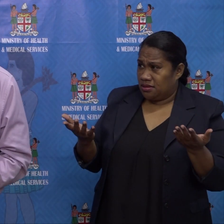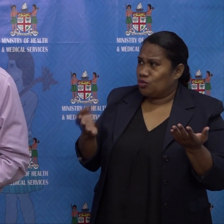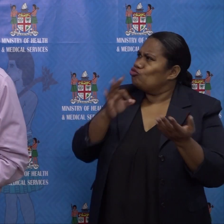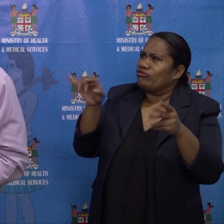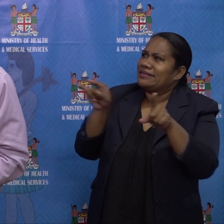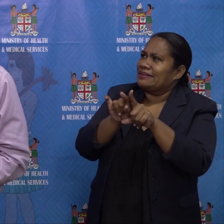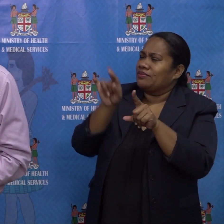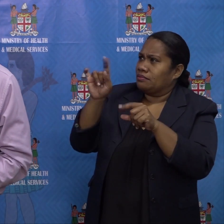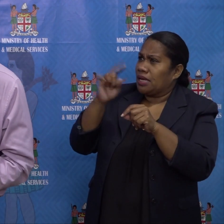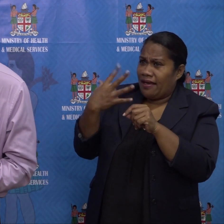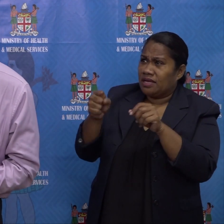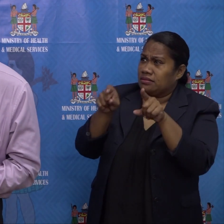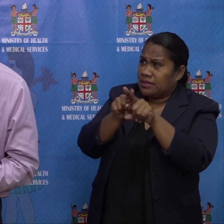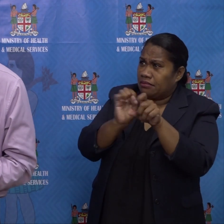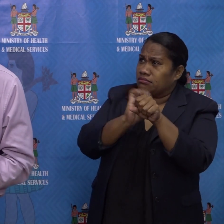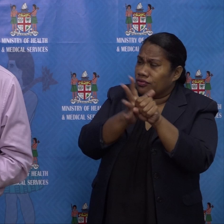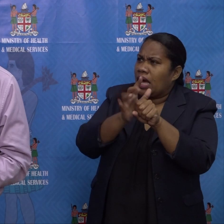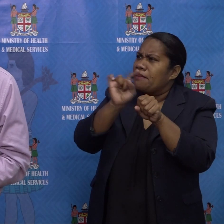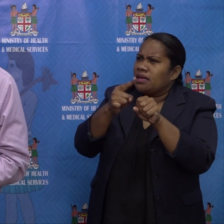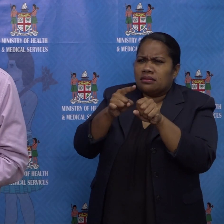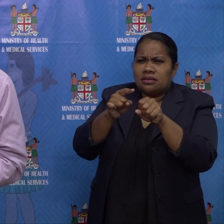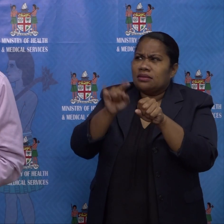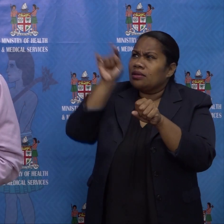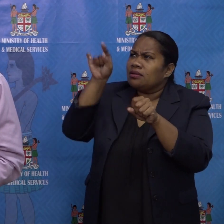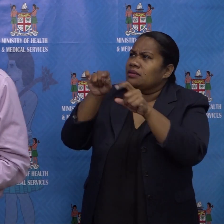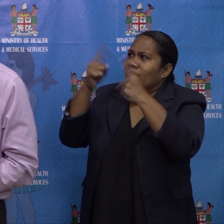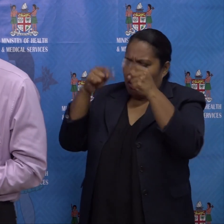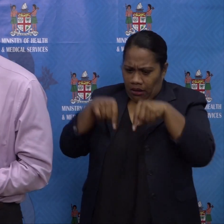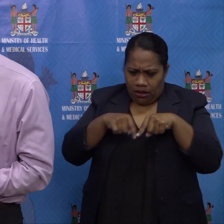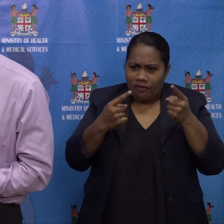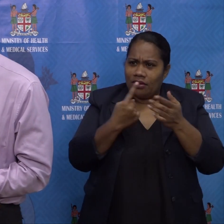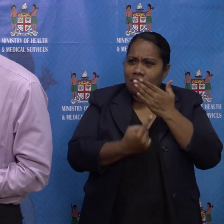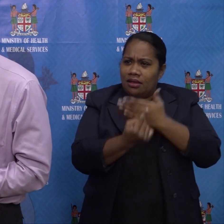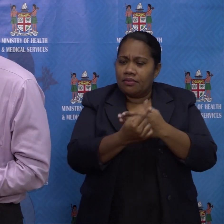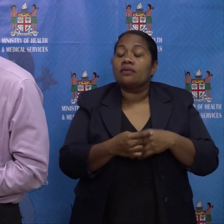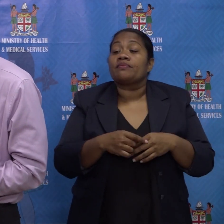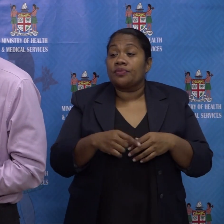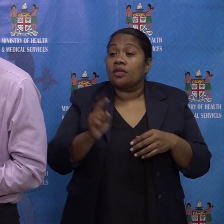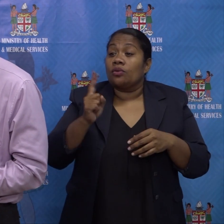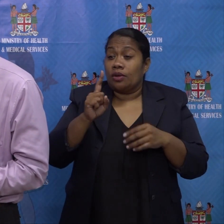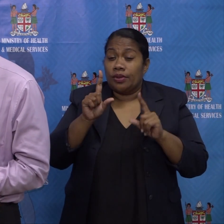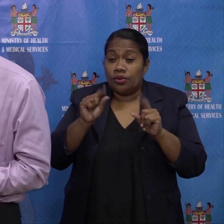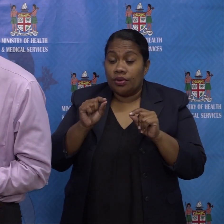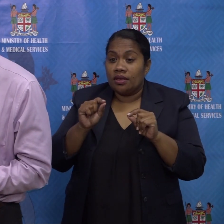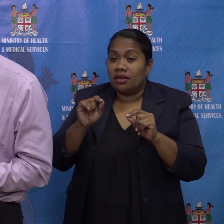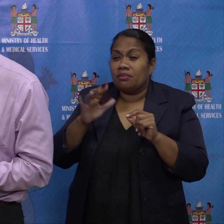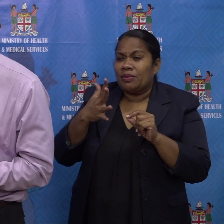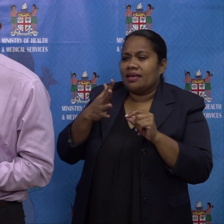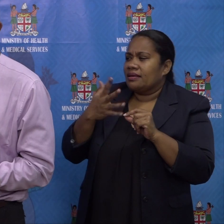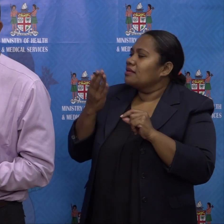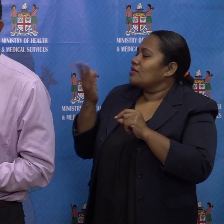Yes, what we are doing, and probably I'll get Dr. Alicia to explain a little bit more after